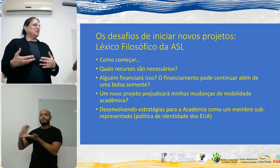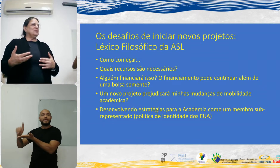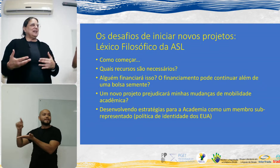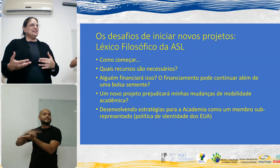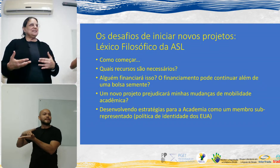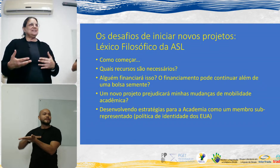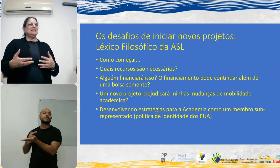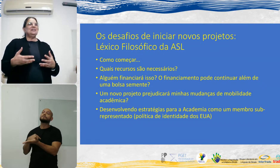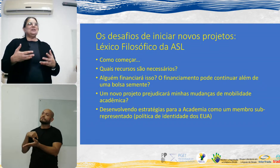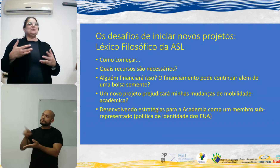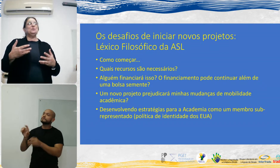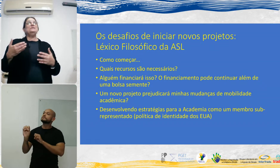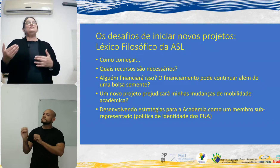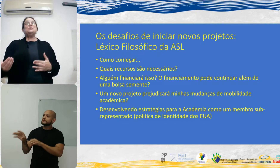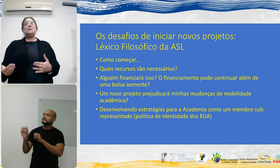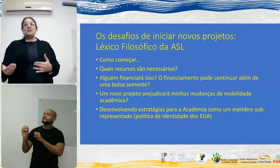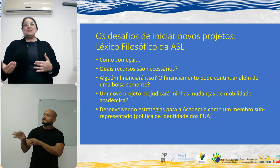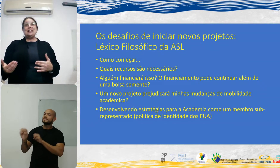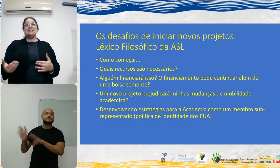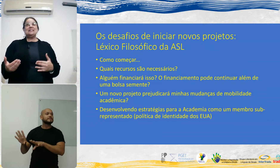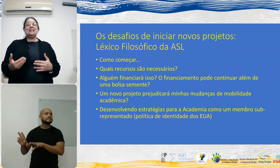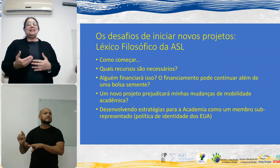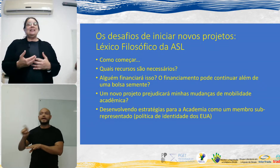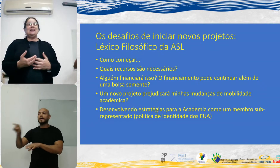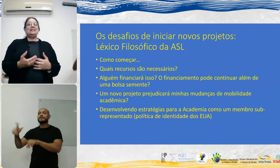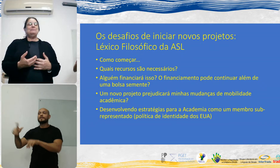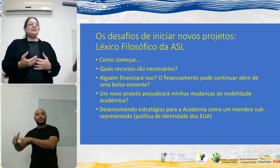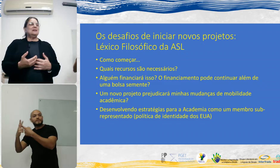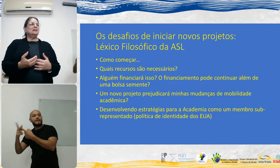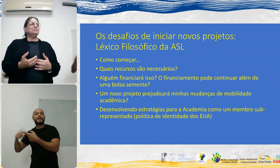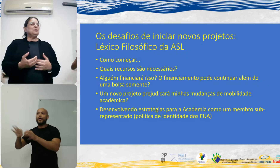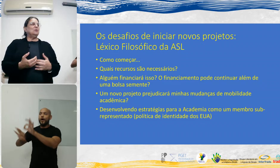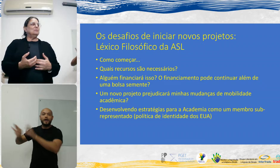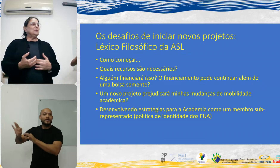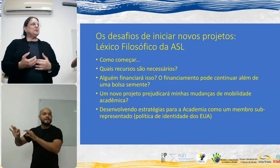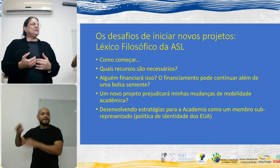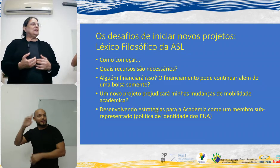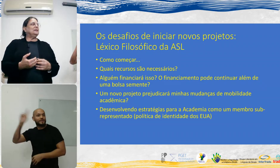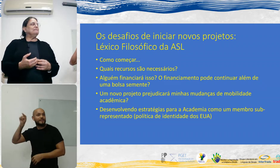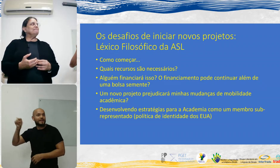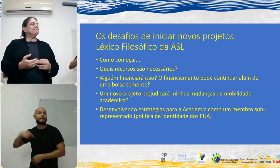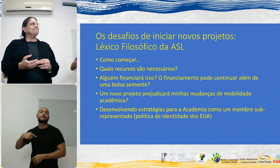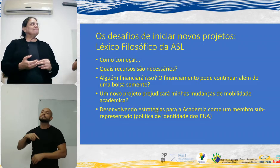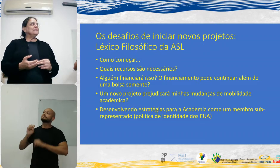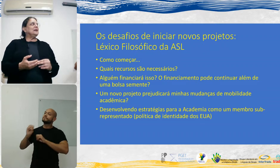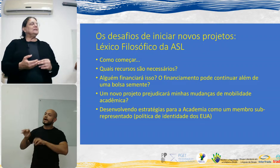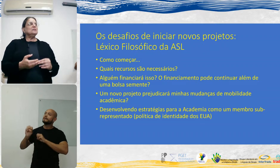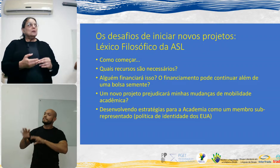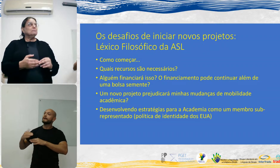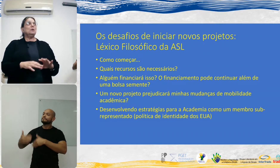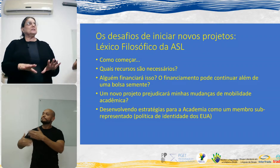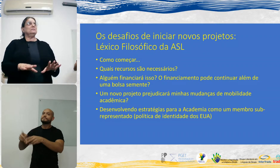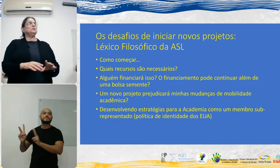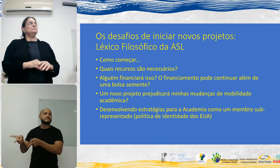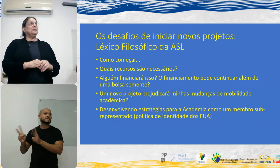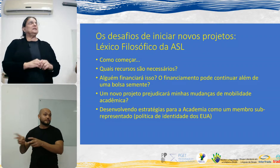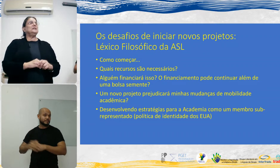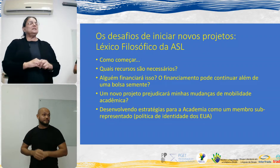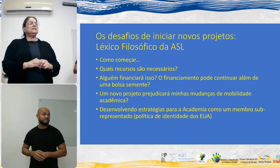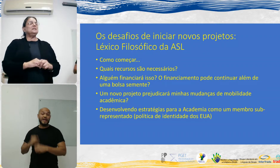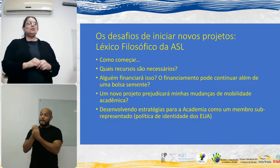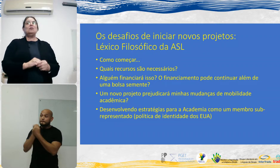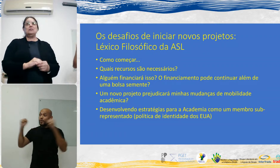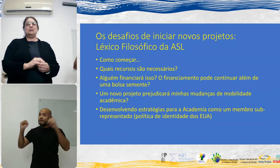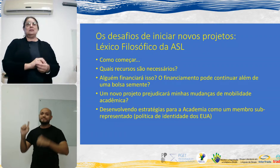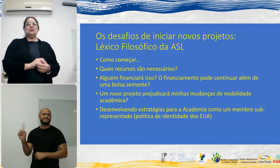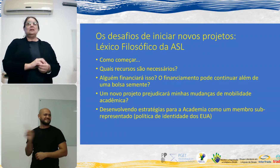control the grants, who review the grants, that it becomes almost, it's not impossible, but it's